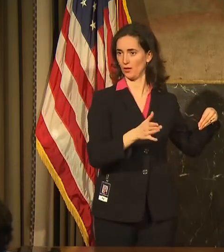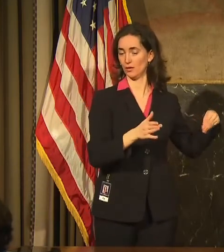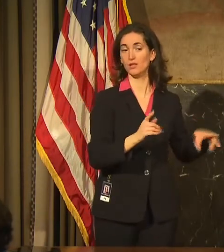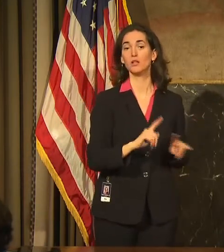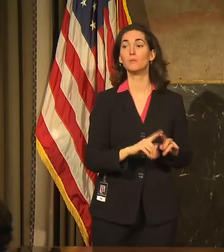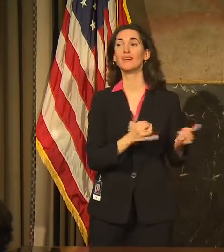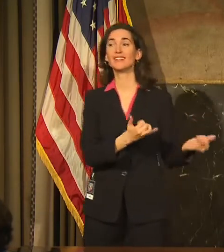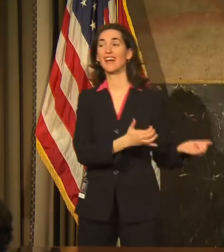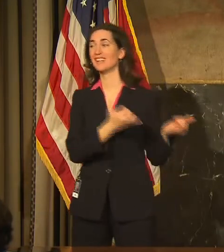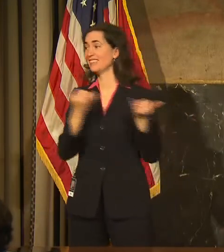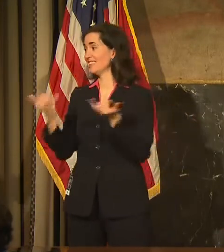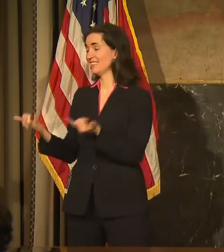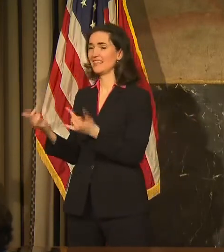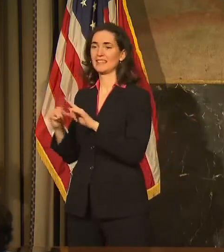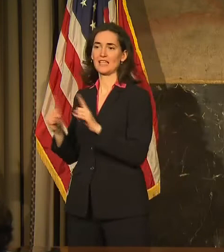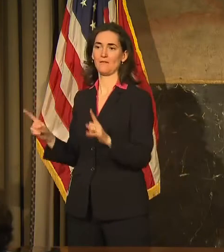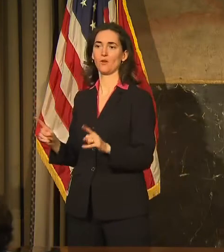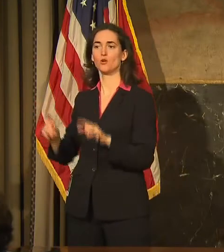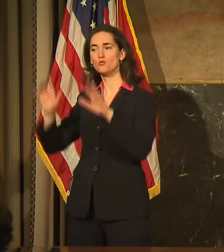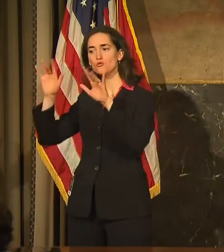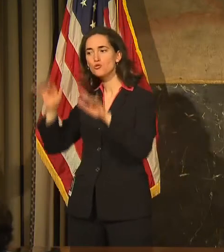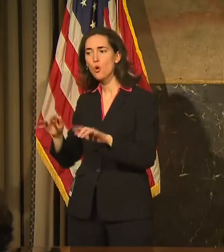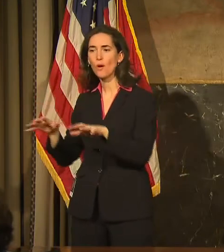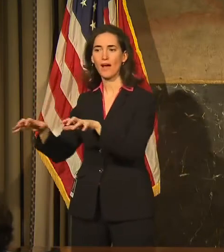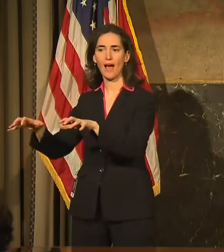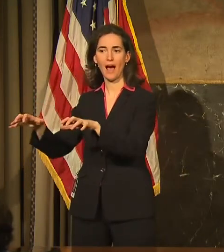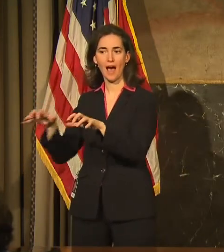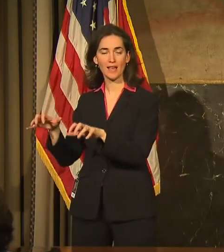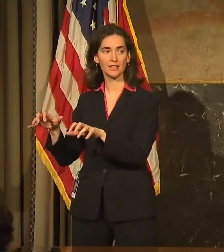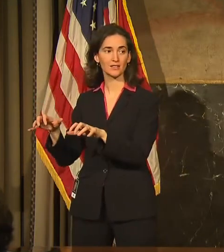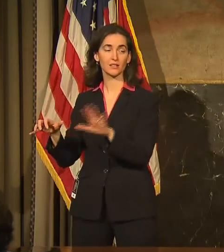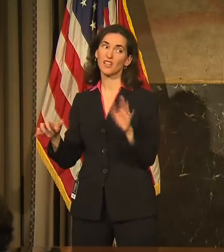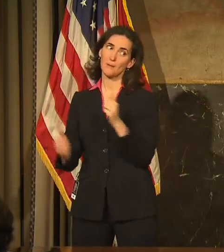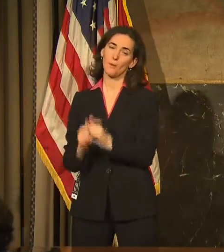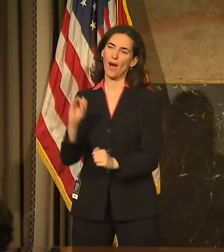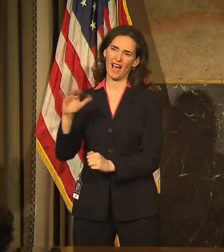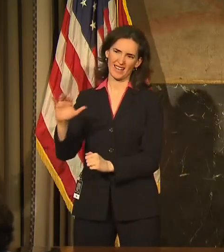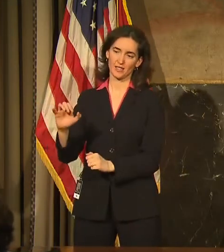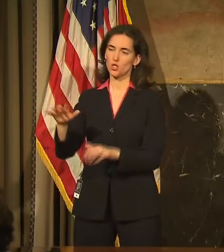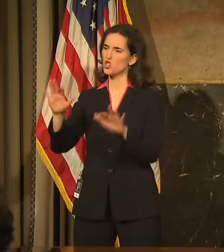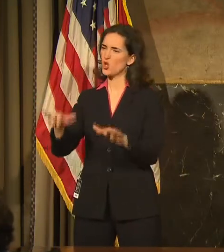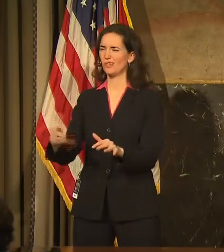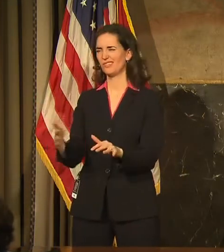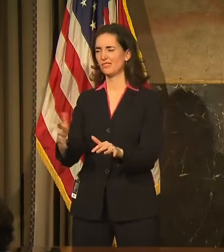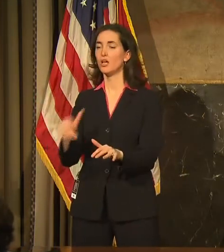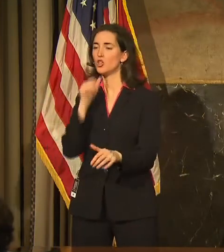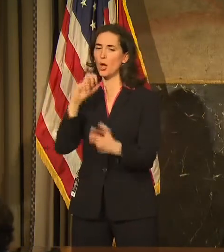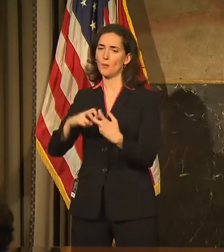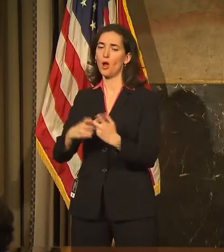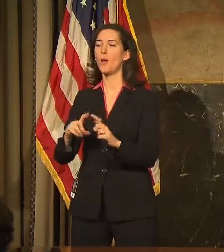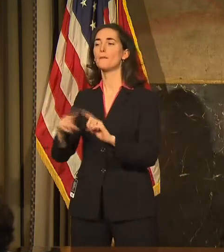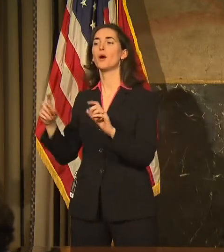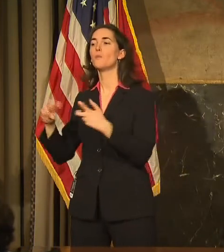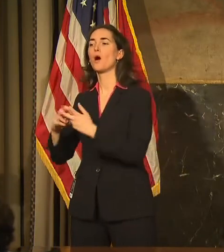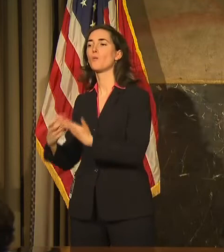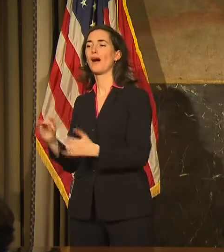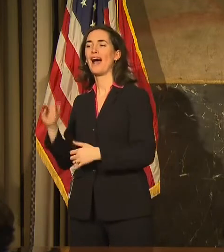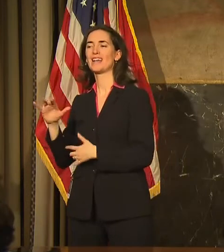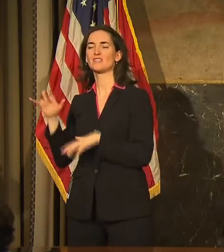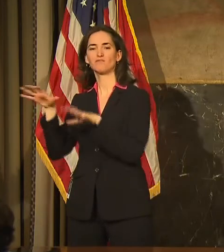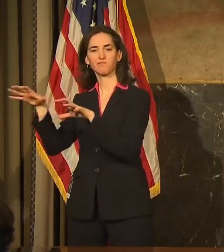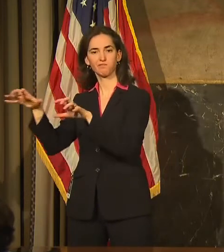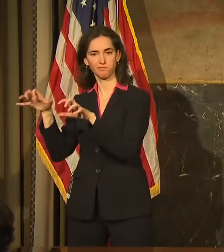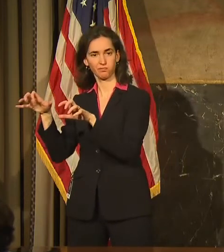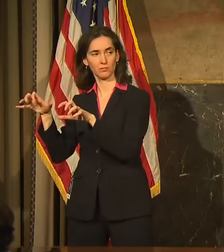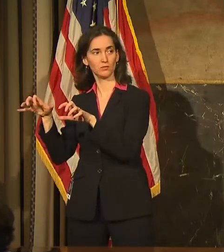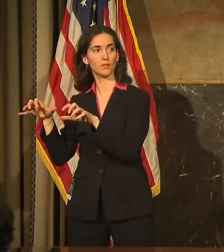because of snow and ice, and by the way, it's primarily ice, it's not snow, which is why when that half-inch